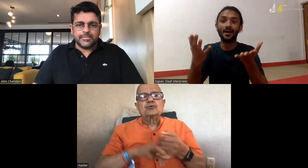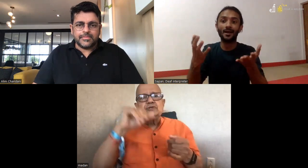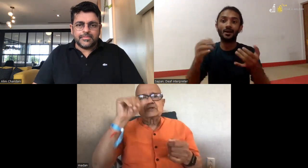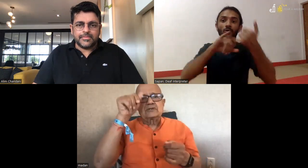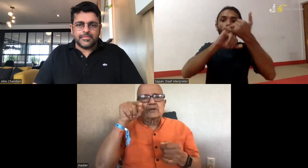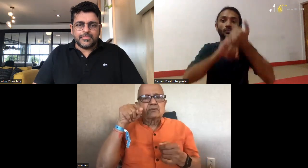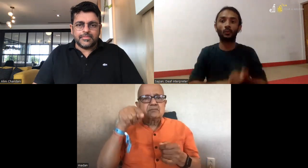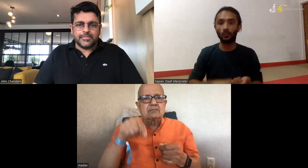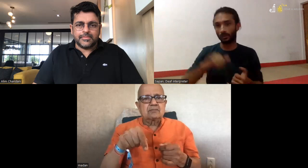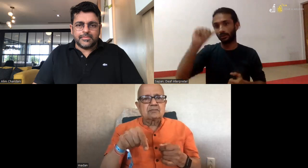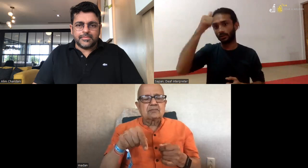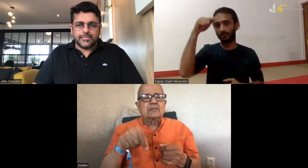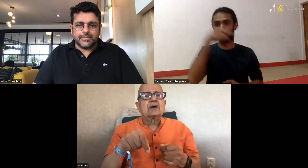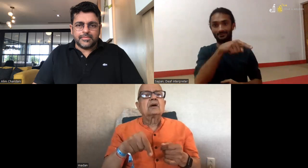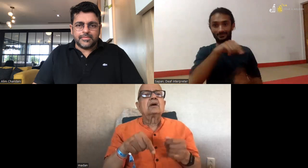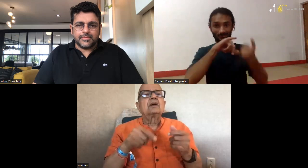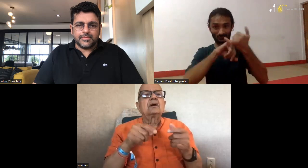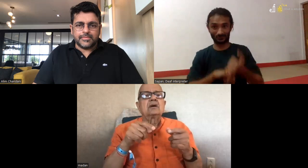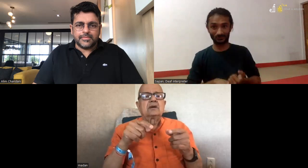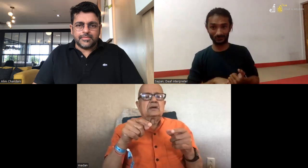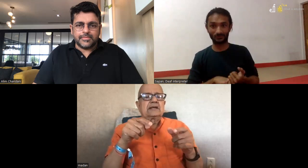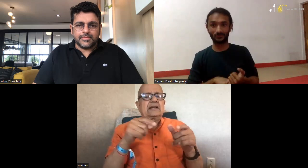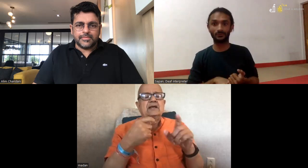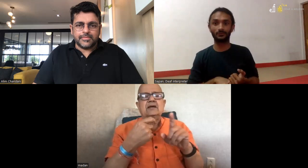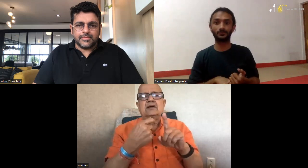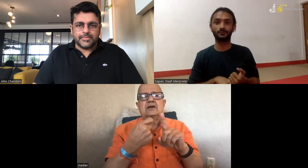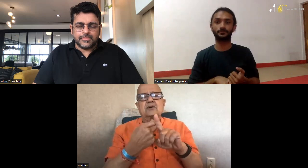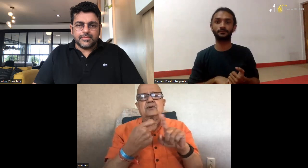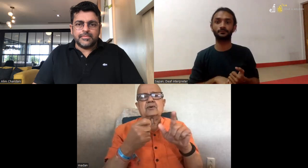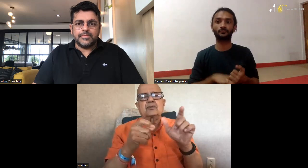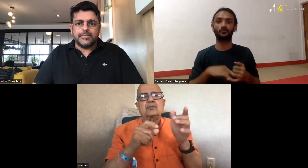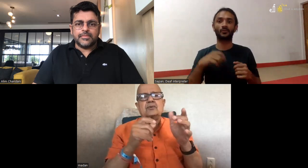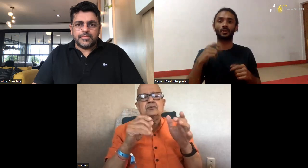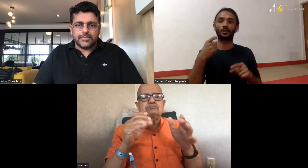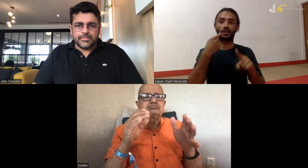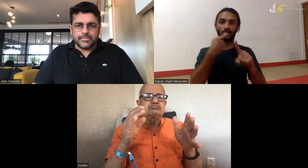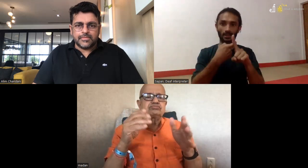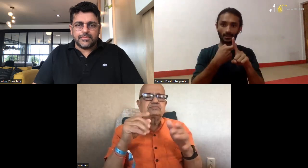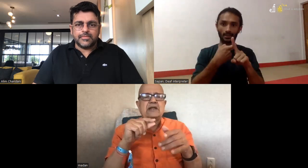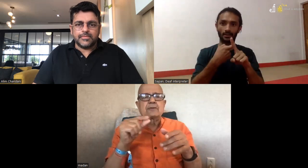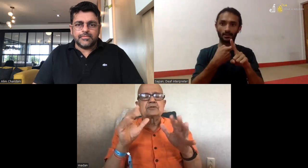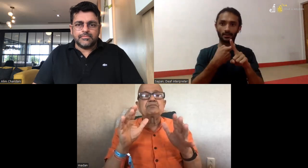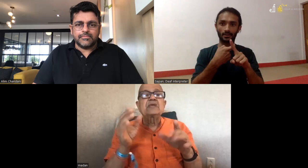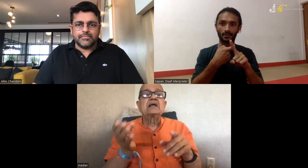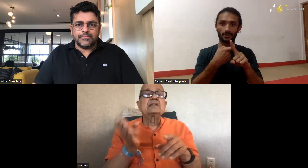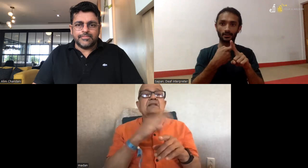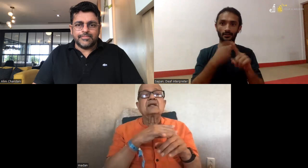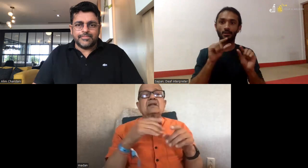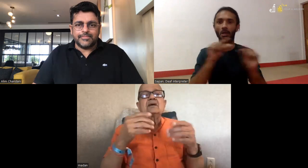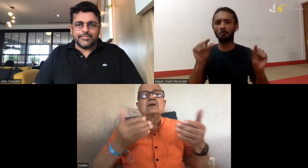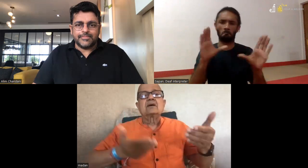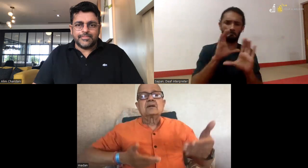So from where did the first education start? Was in the south of India,